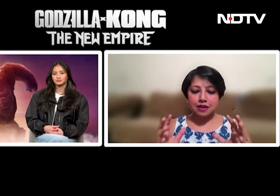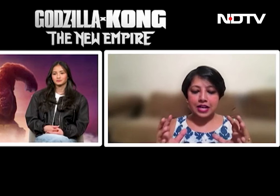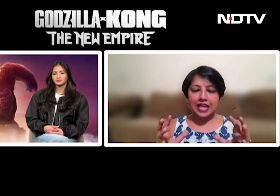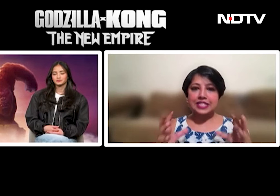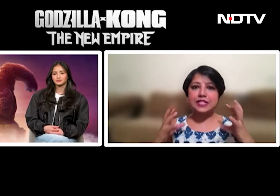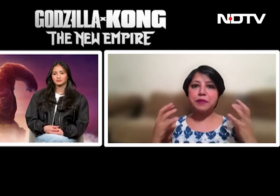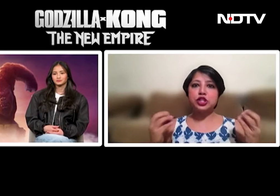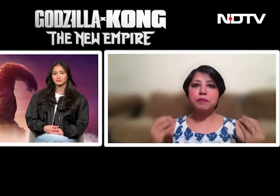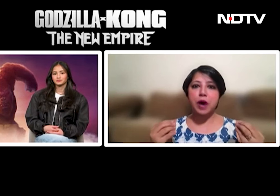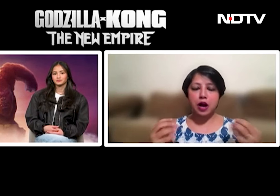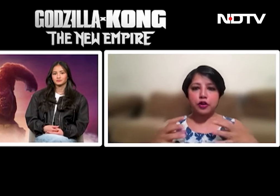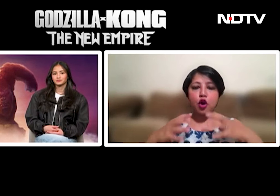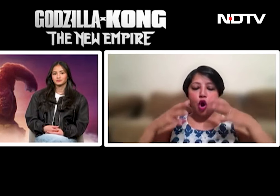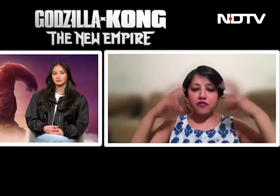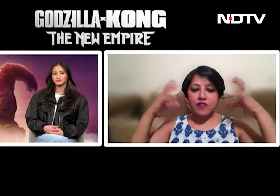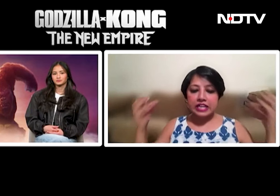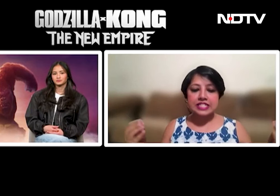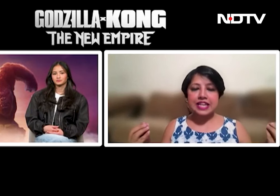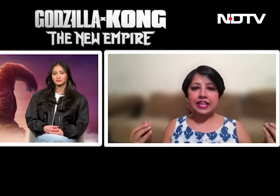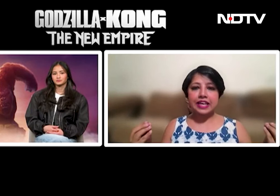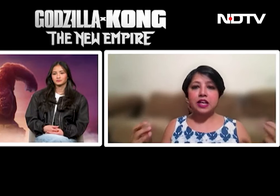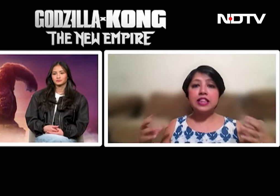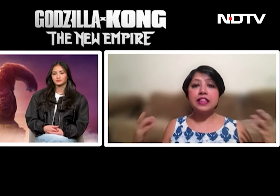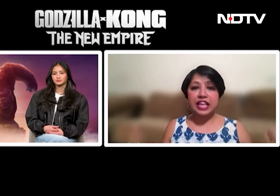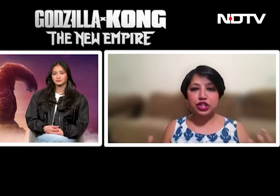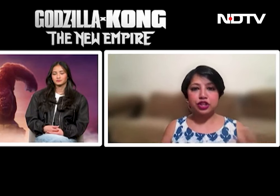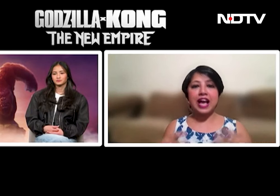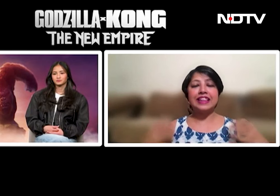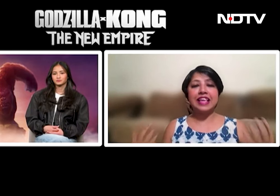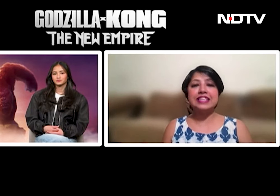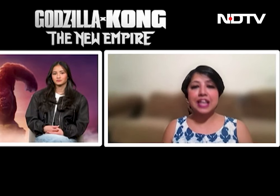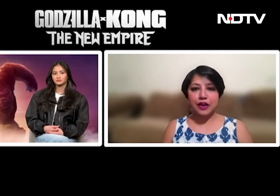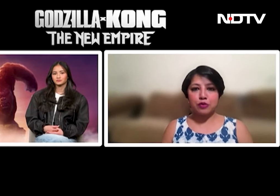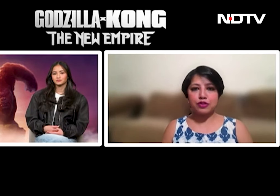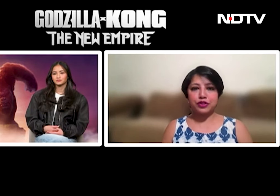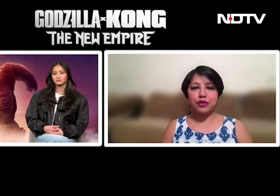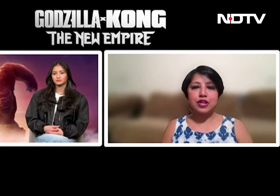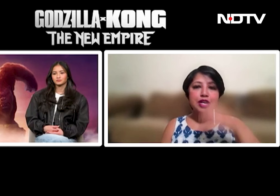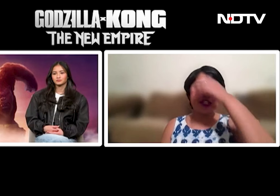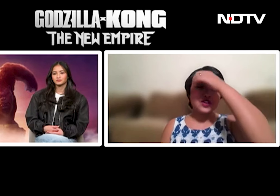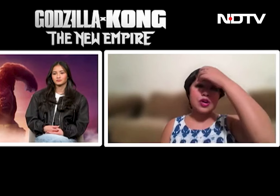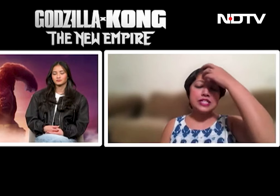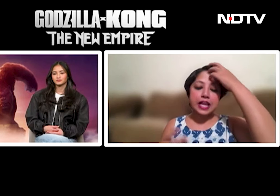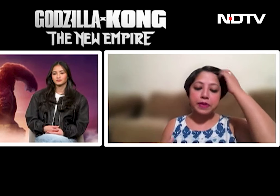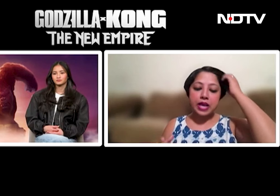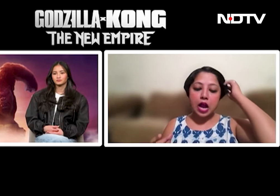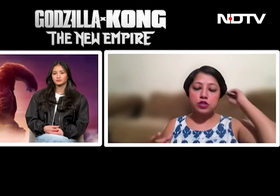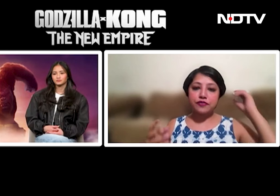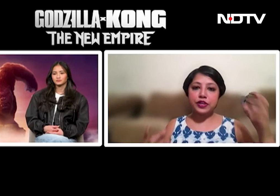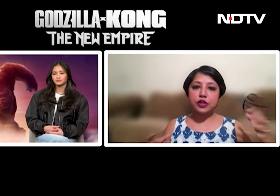girl has this special part of understanding nature and things around, you know? So tell me how difficult